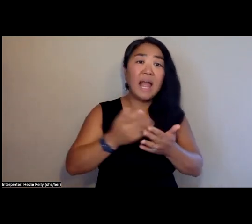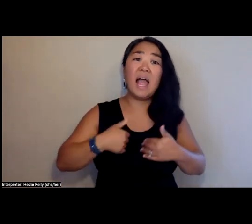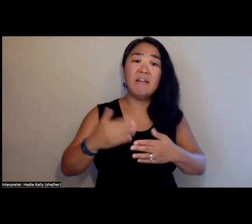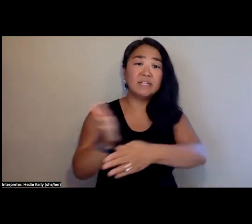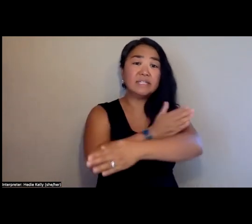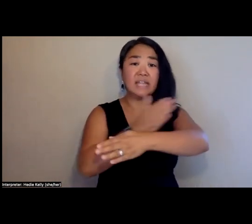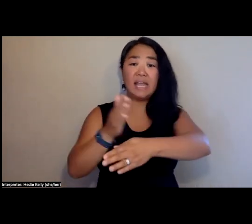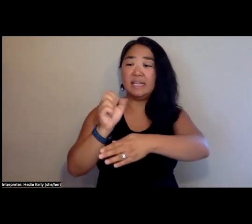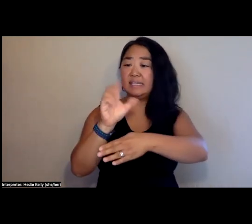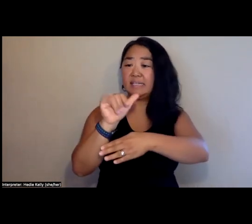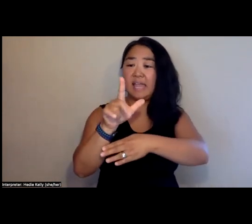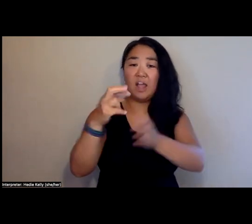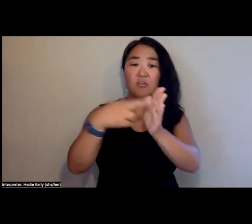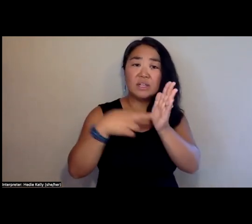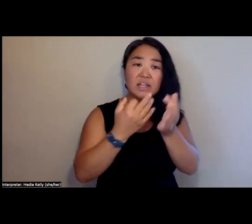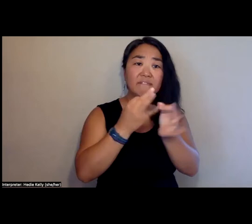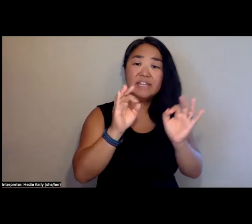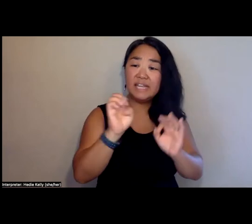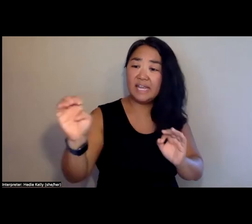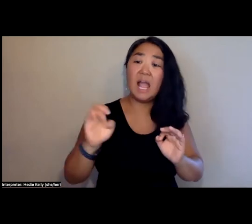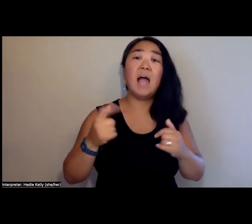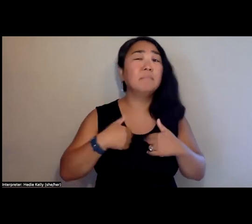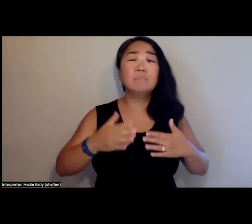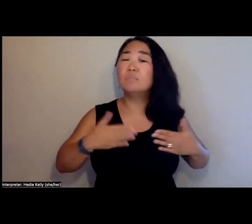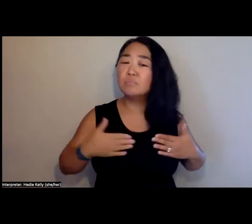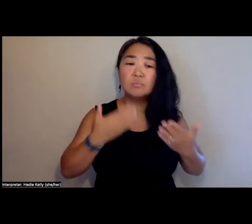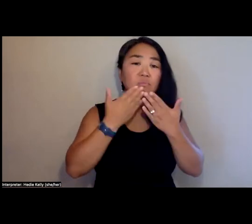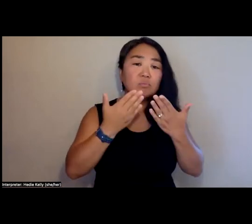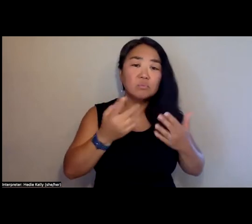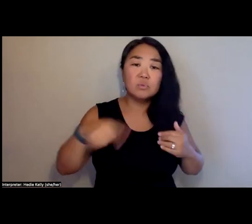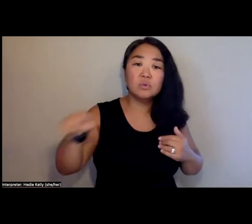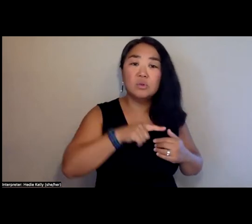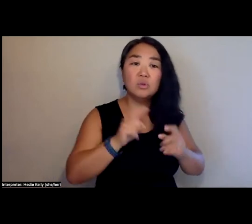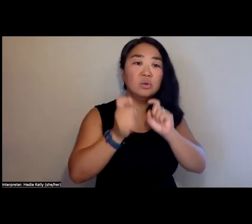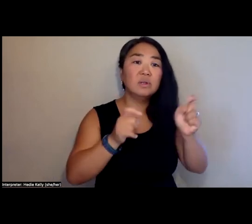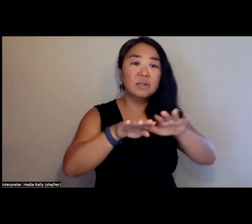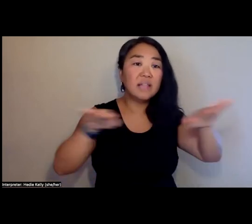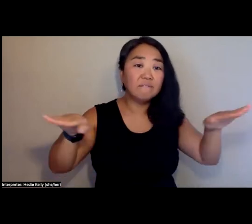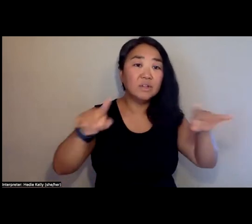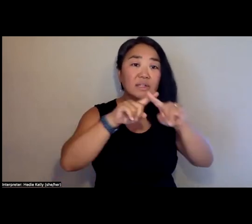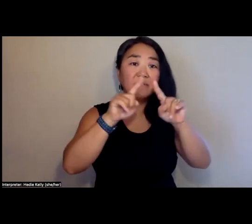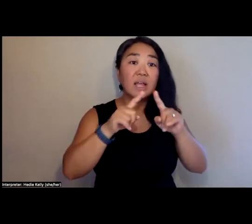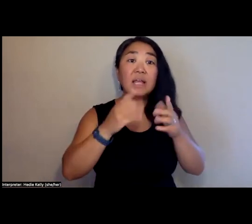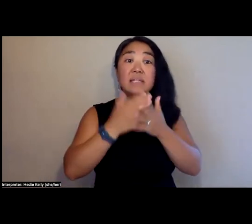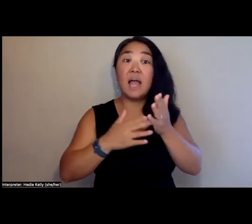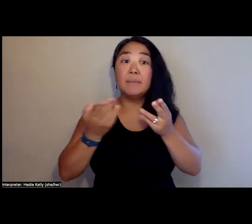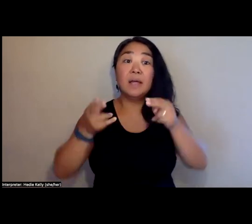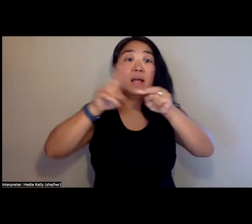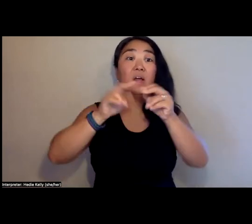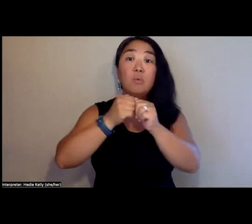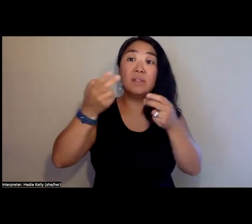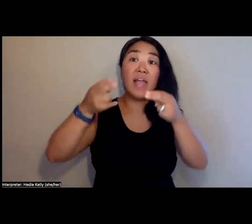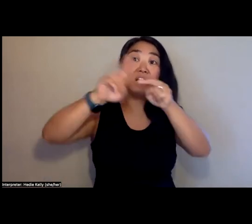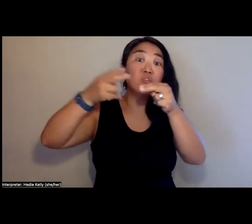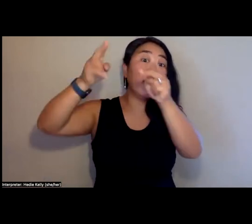I'm super grateful for everyone who contributes at whatever level they can. A couple people have chipped in on the extra, extra high level and made